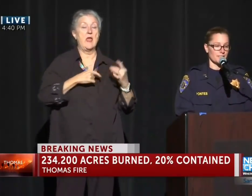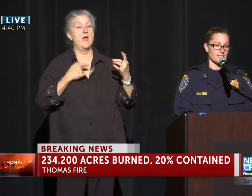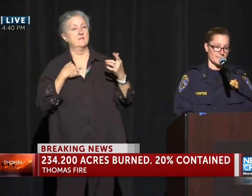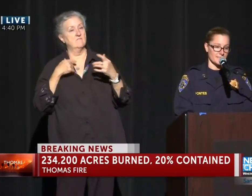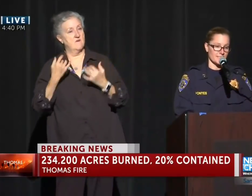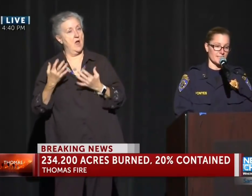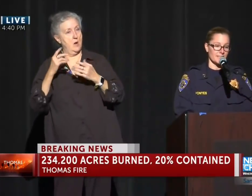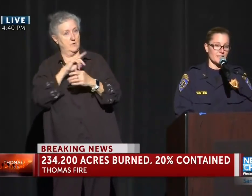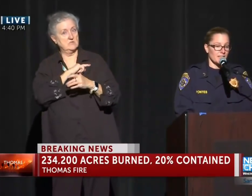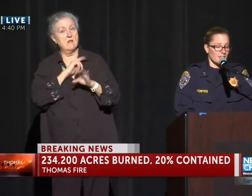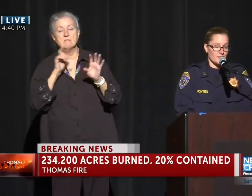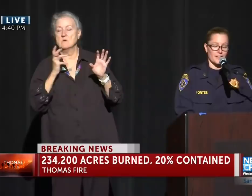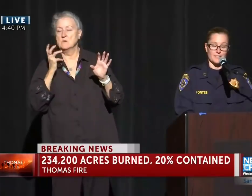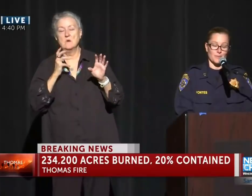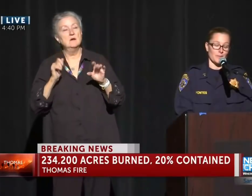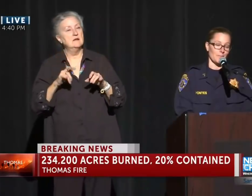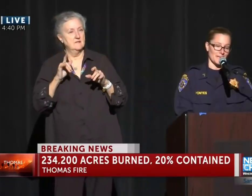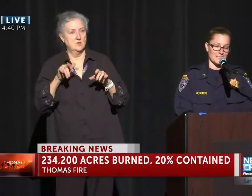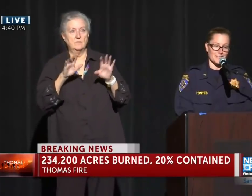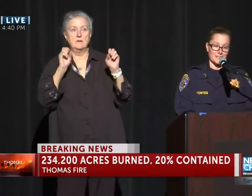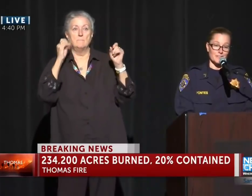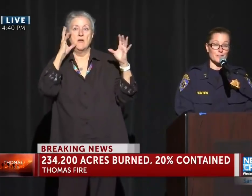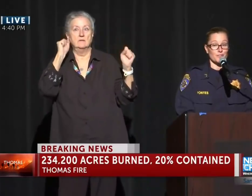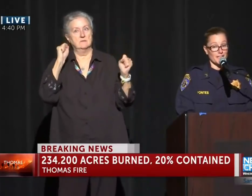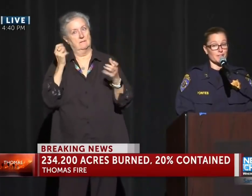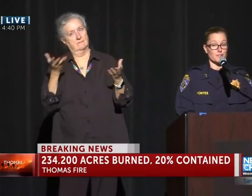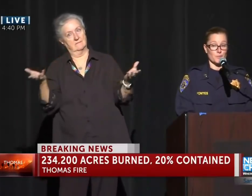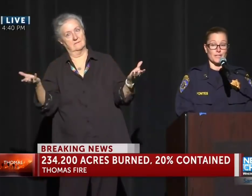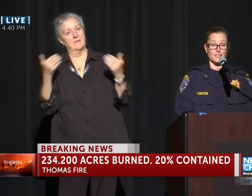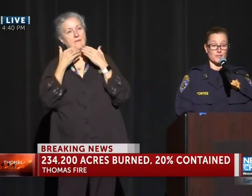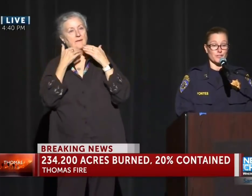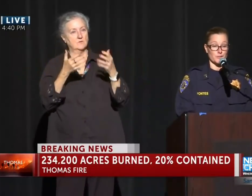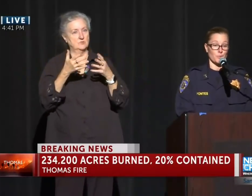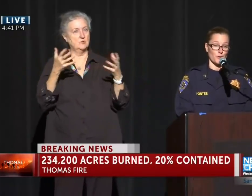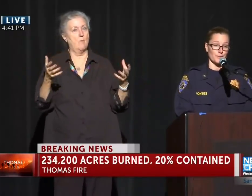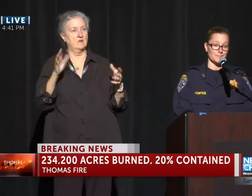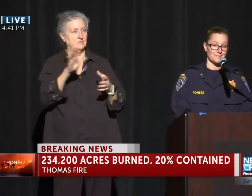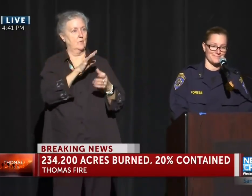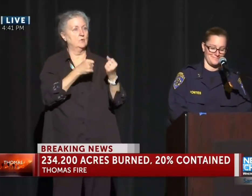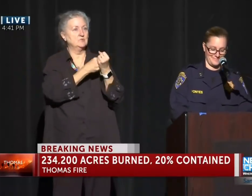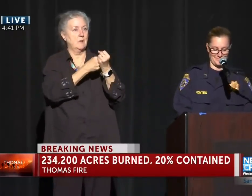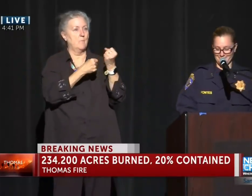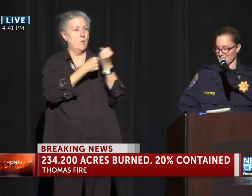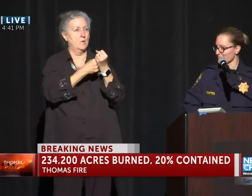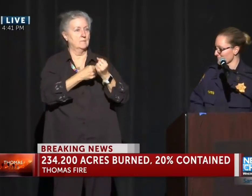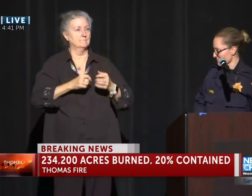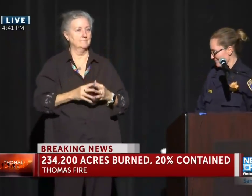personnel during this incident. You guys have been amazing. So thank you so much for your support.